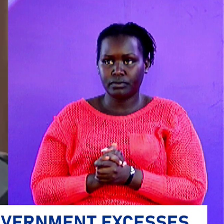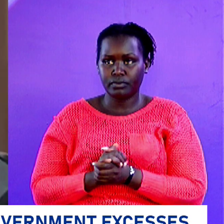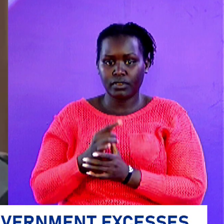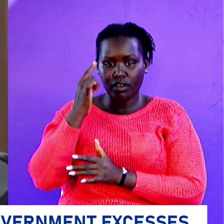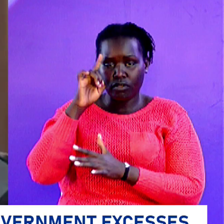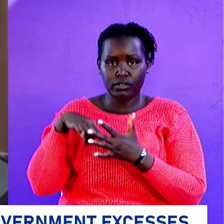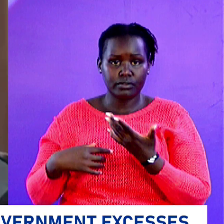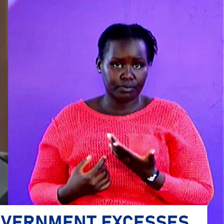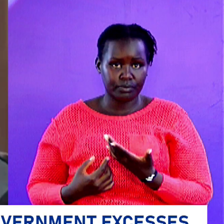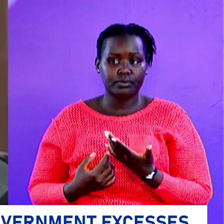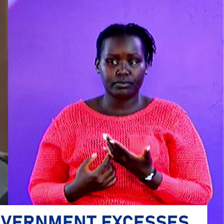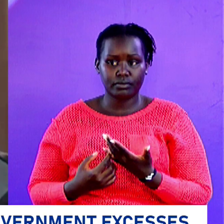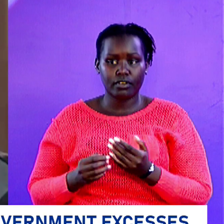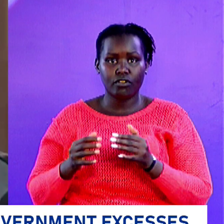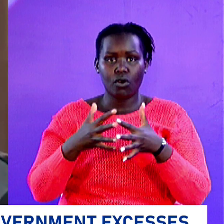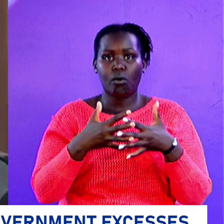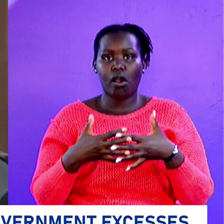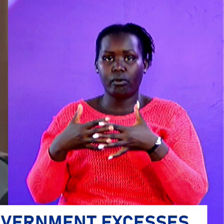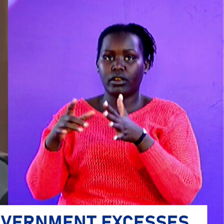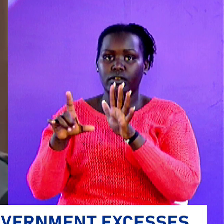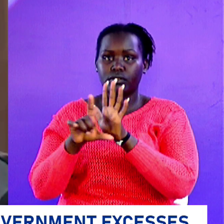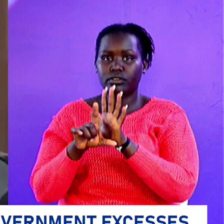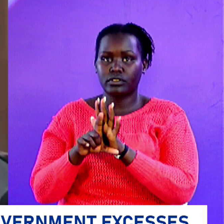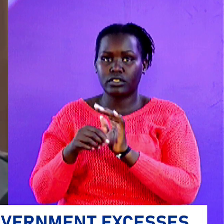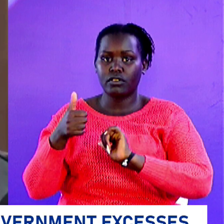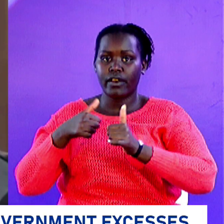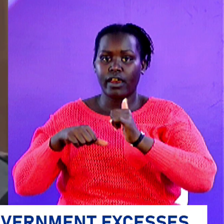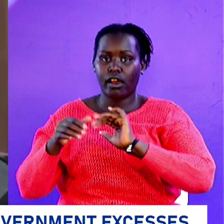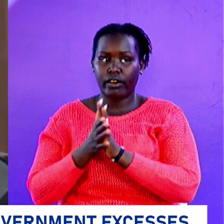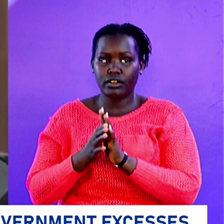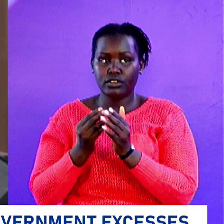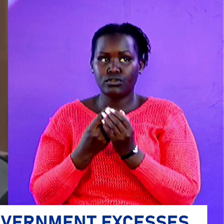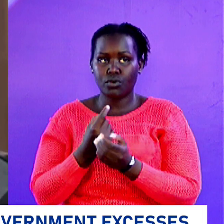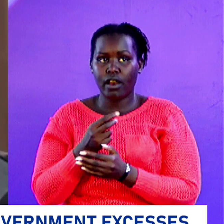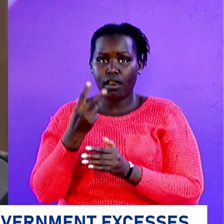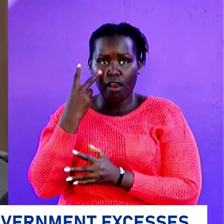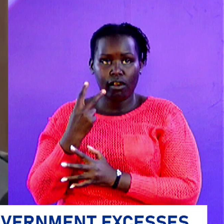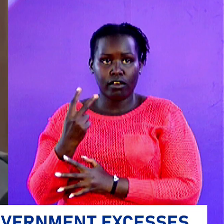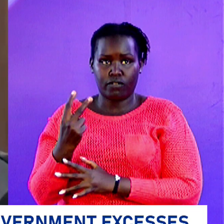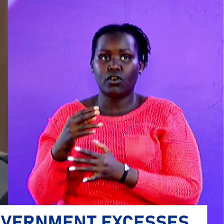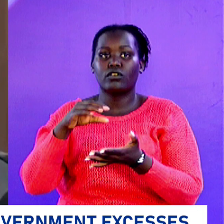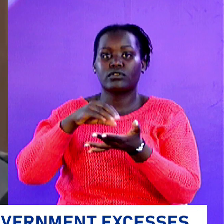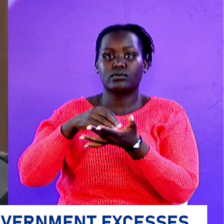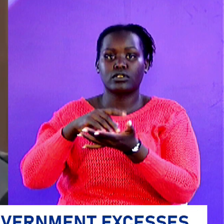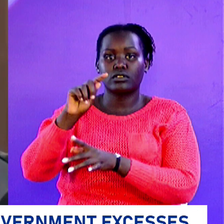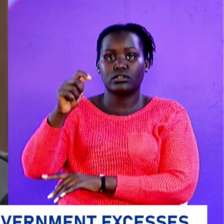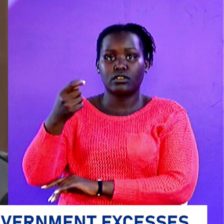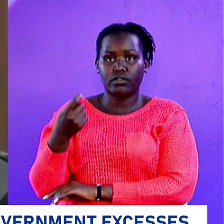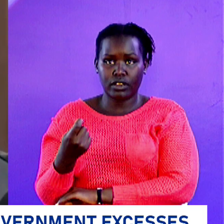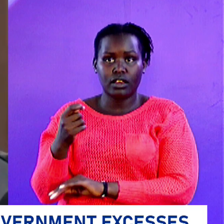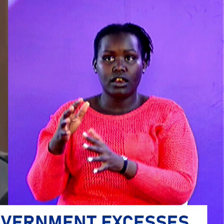for the American legislative arm to review the status of Kenya as